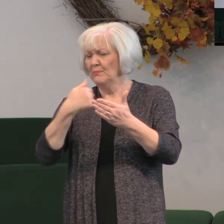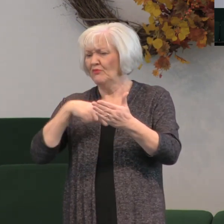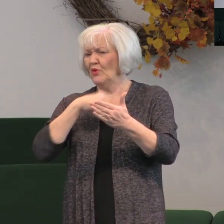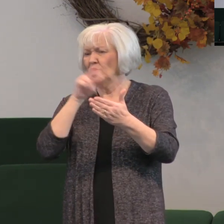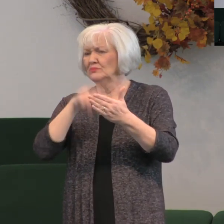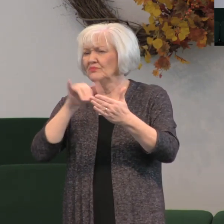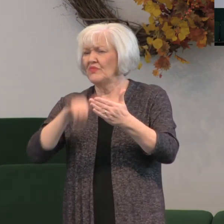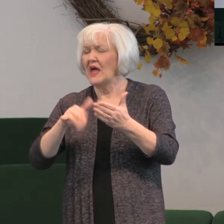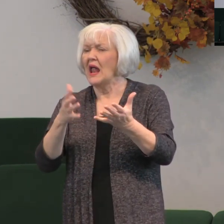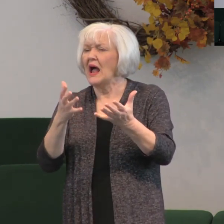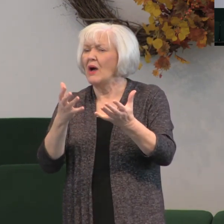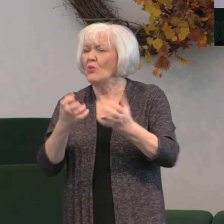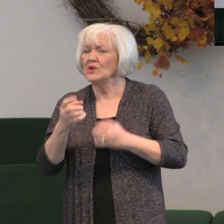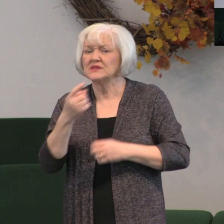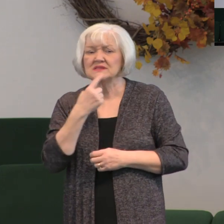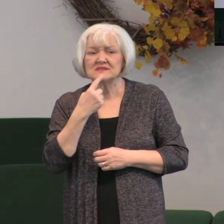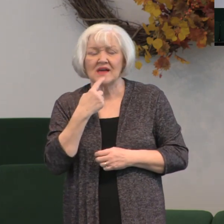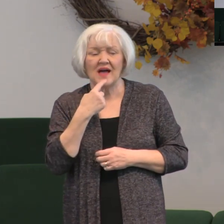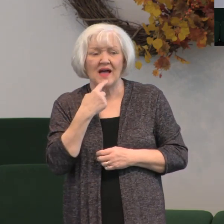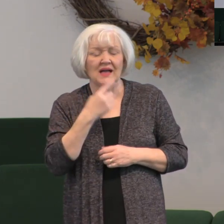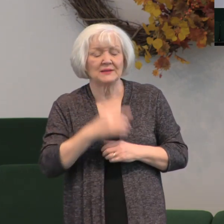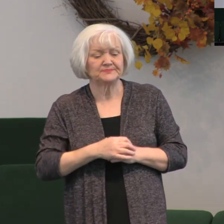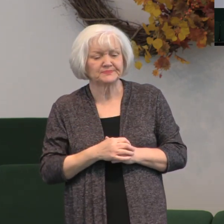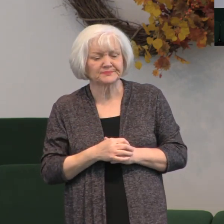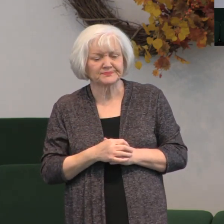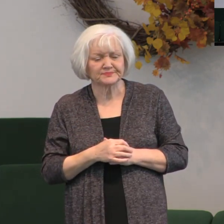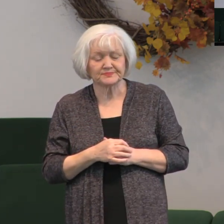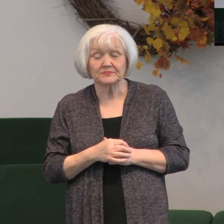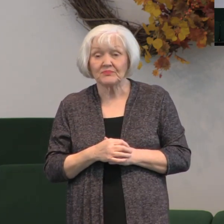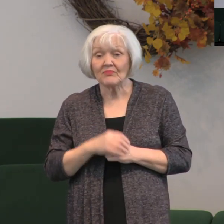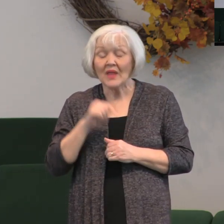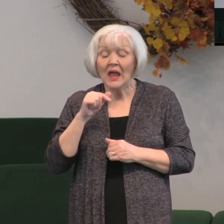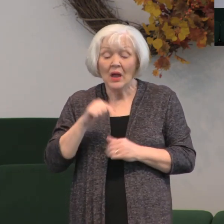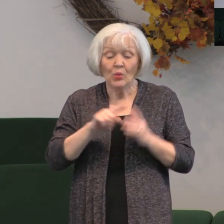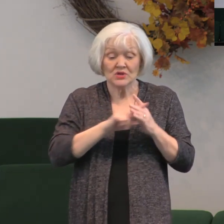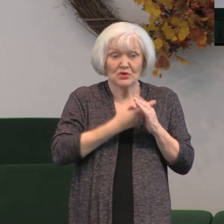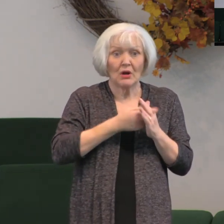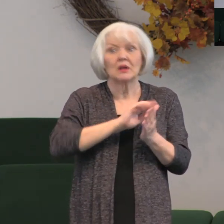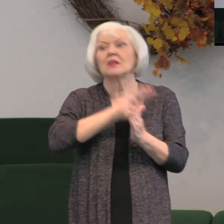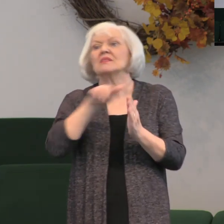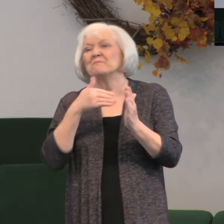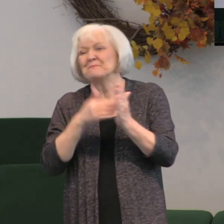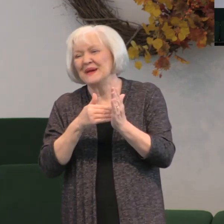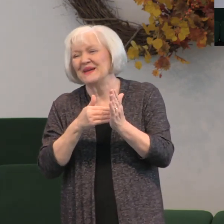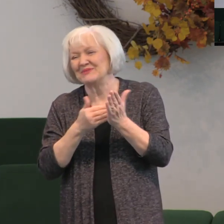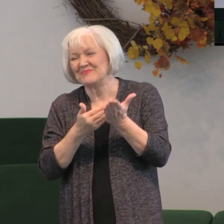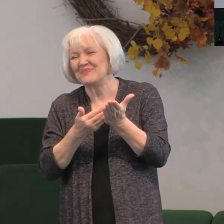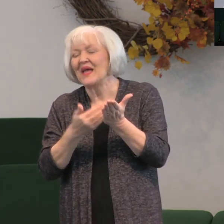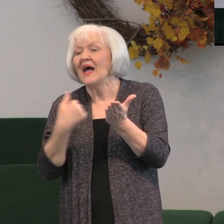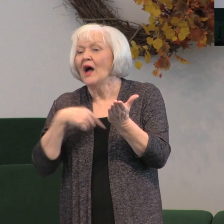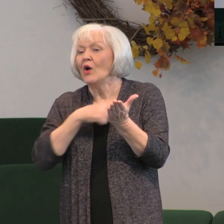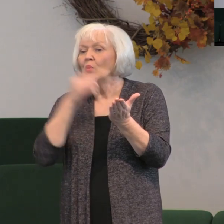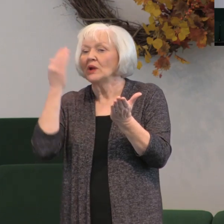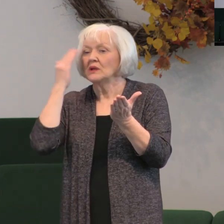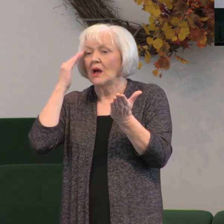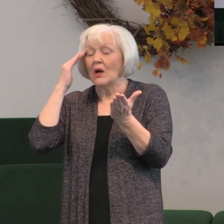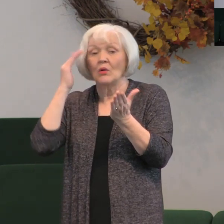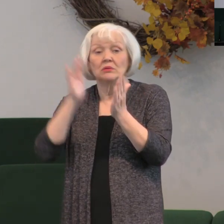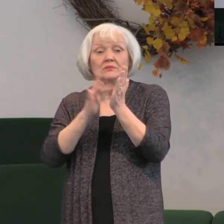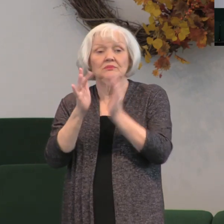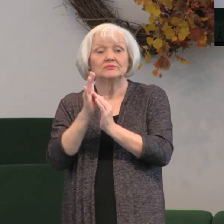I want to just kind of say that we're coming into the middle of a conversation. Now, we know as we open our Bibles